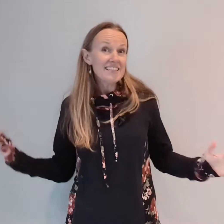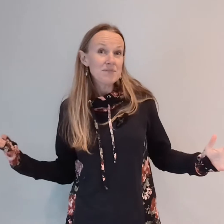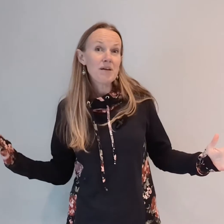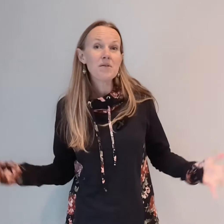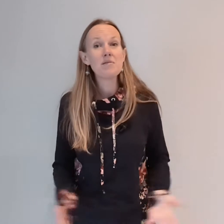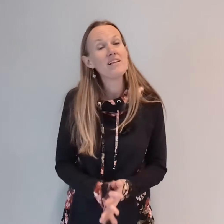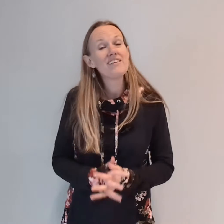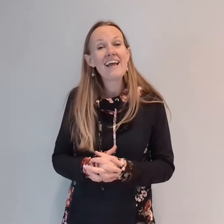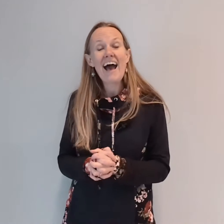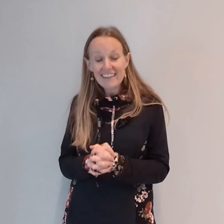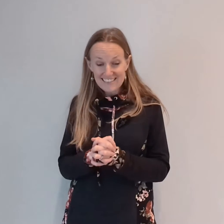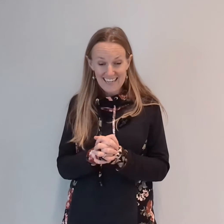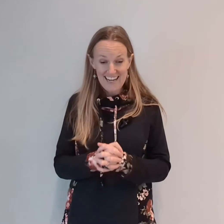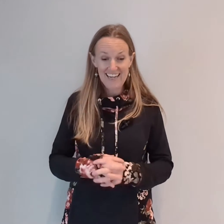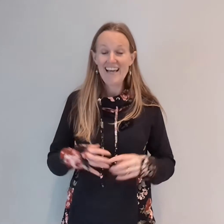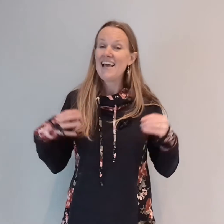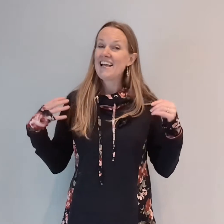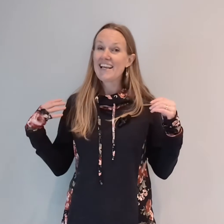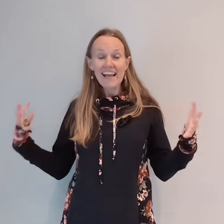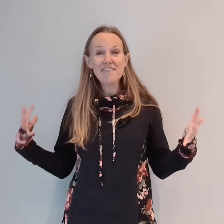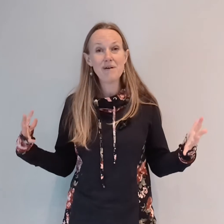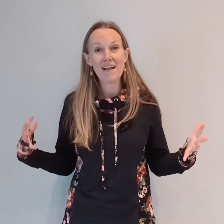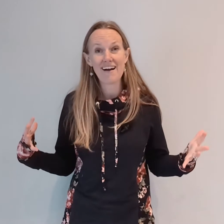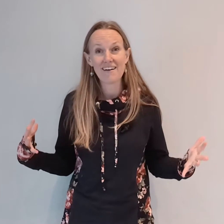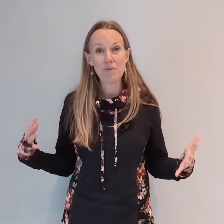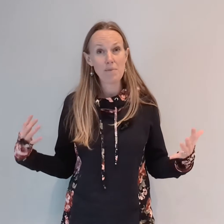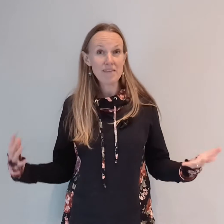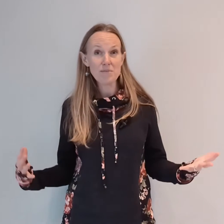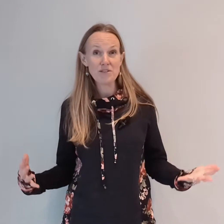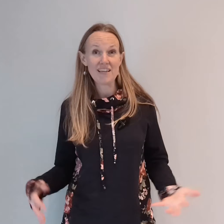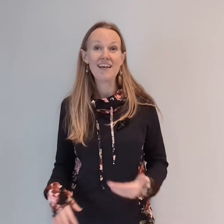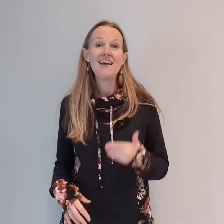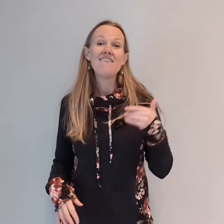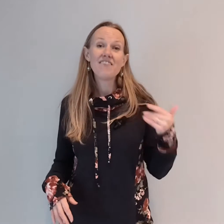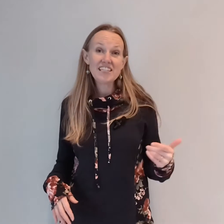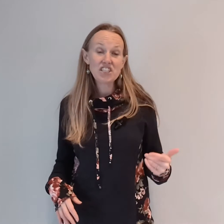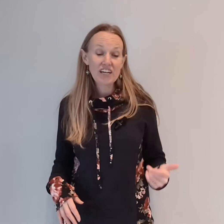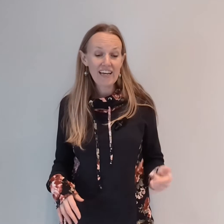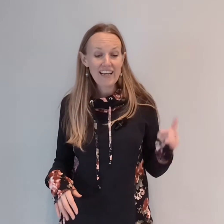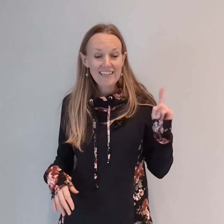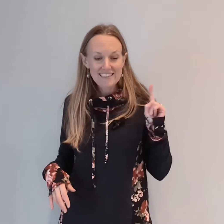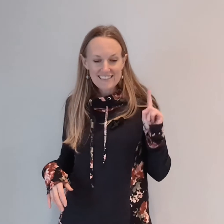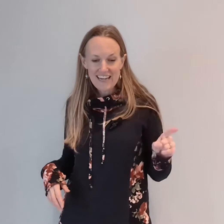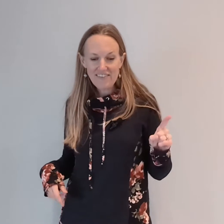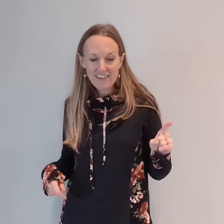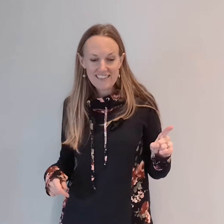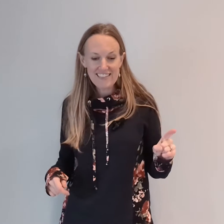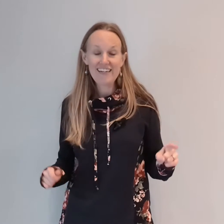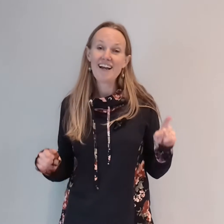This week we're going to be learning how to sign King of My Heart by Bethel Music featuring Steffany Gretzinger